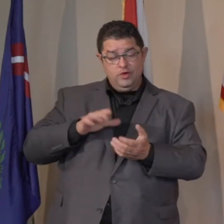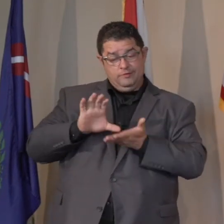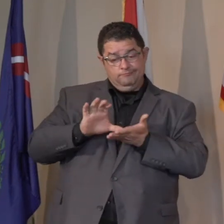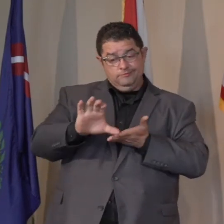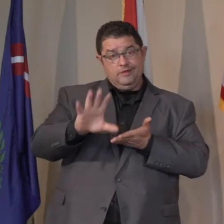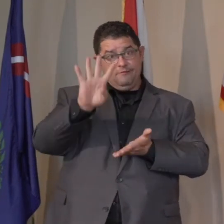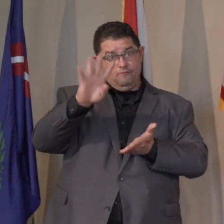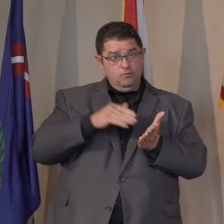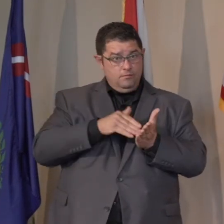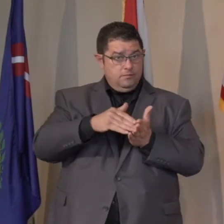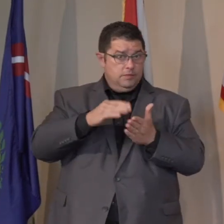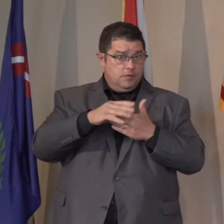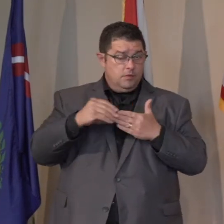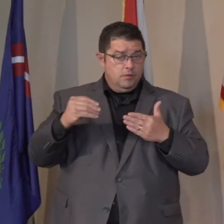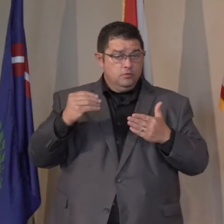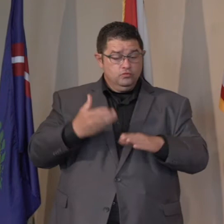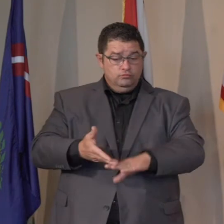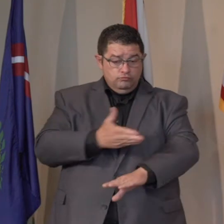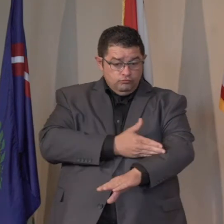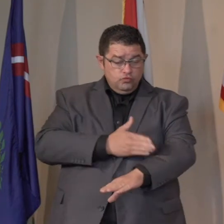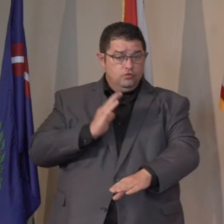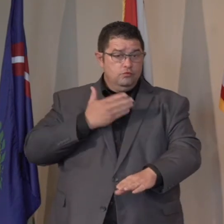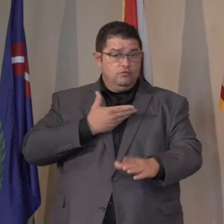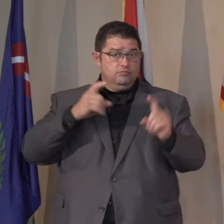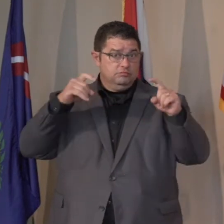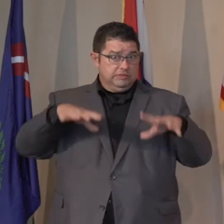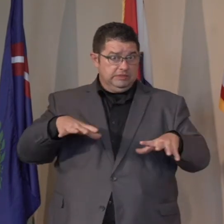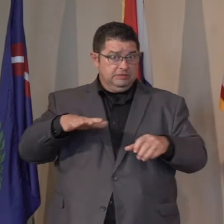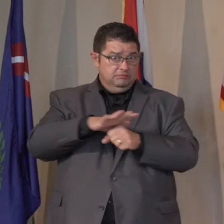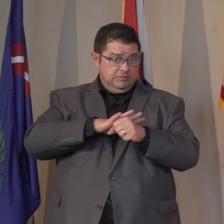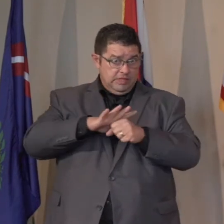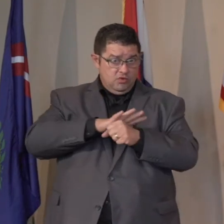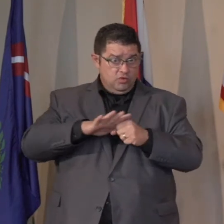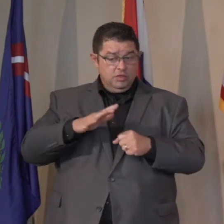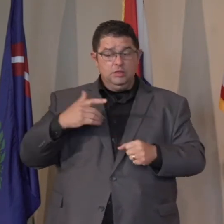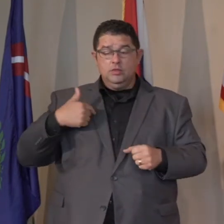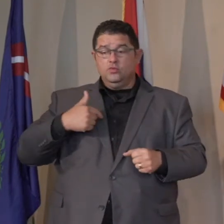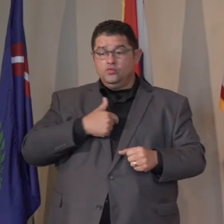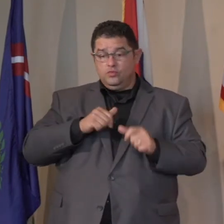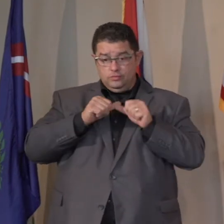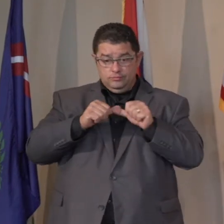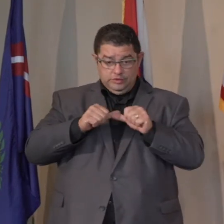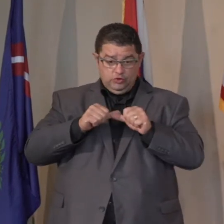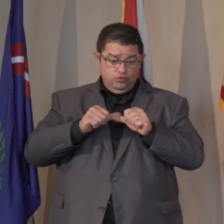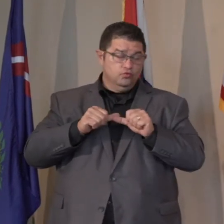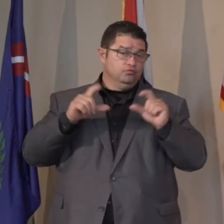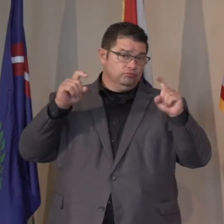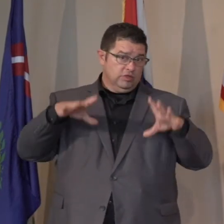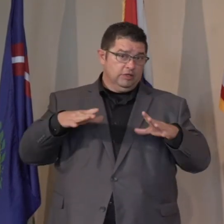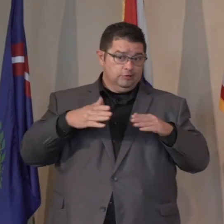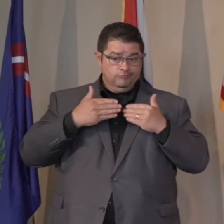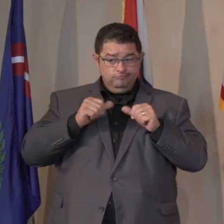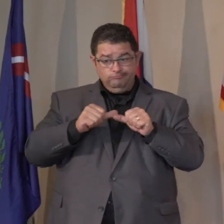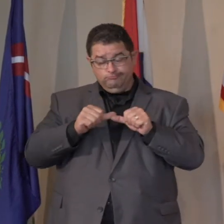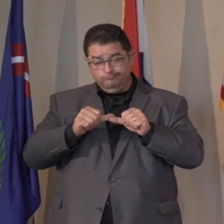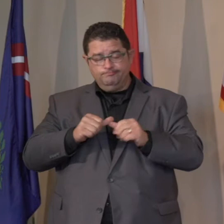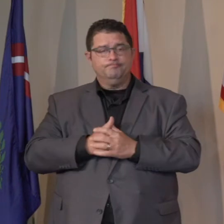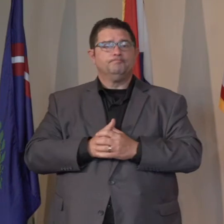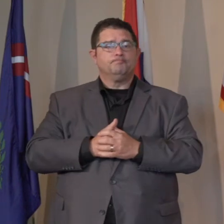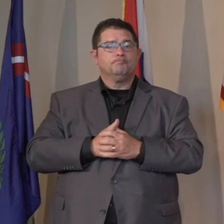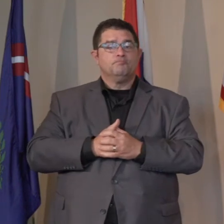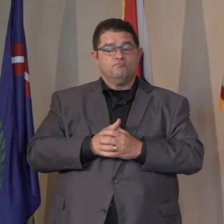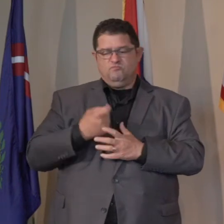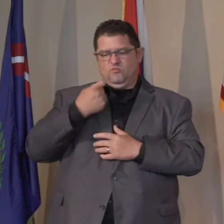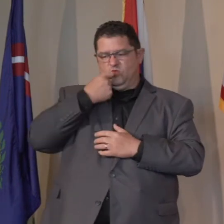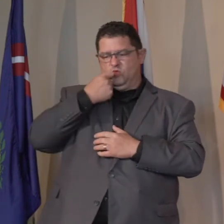to improve our testing footprint in the county, and we will continue to do that. On Monday, we